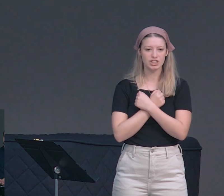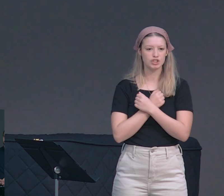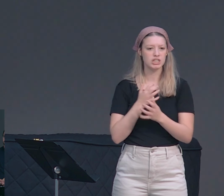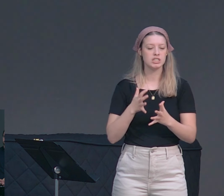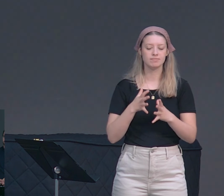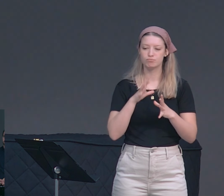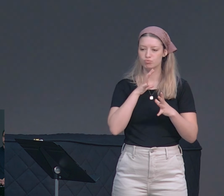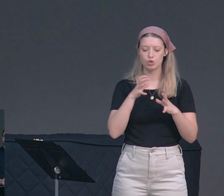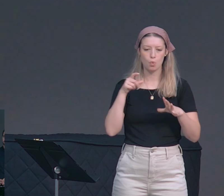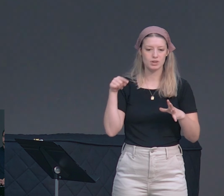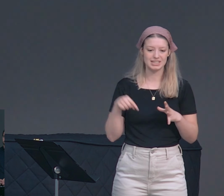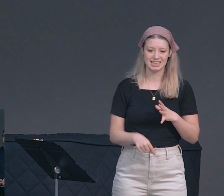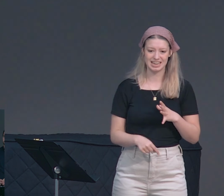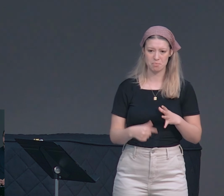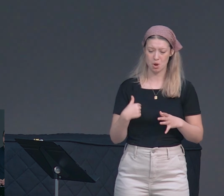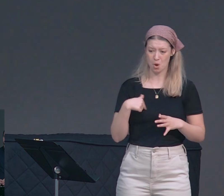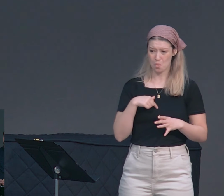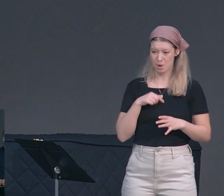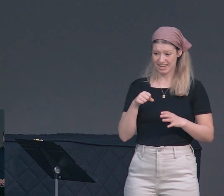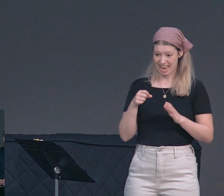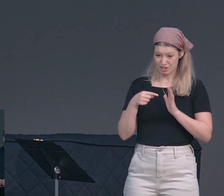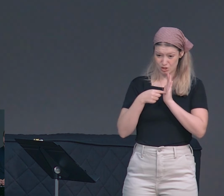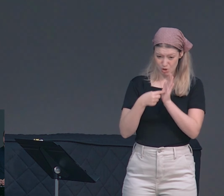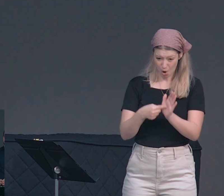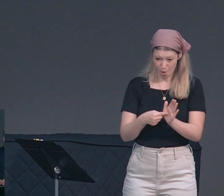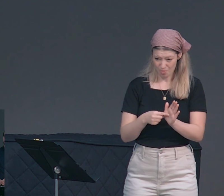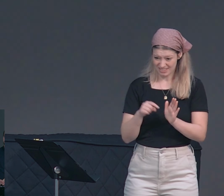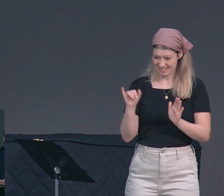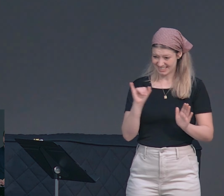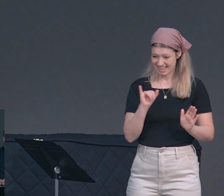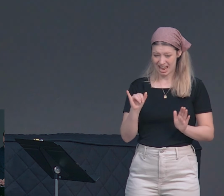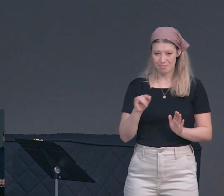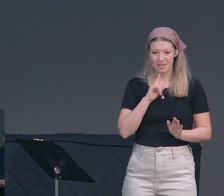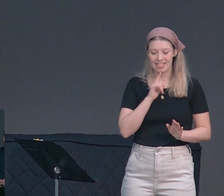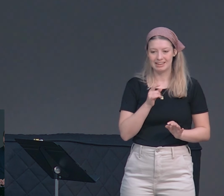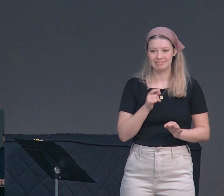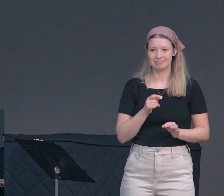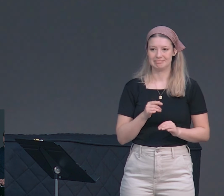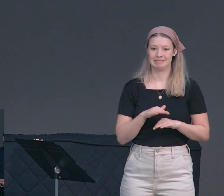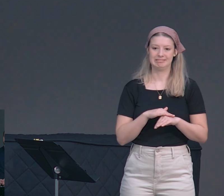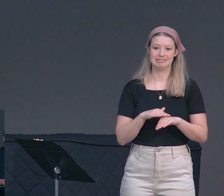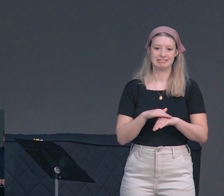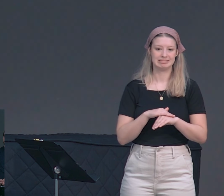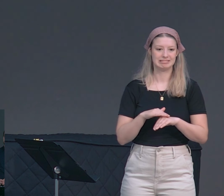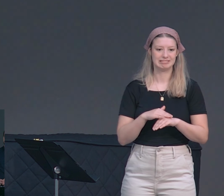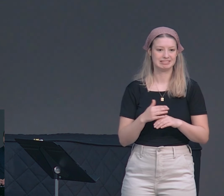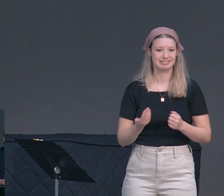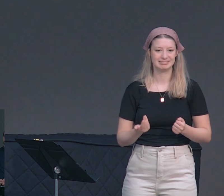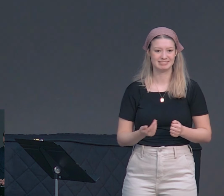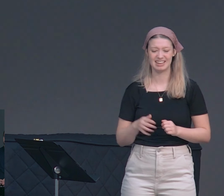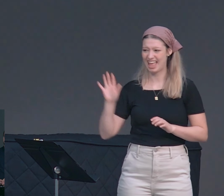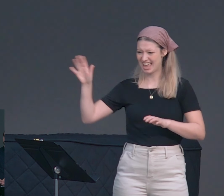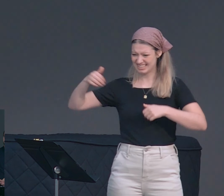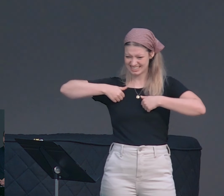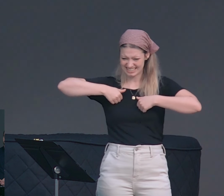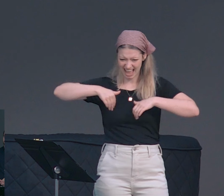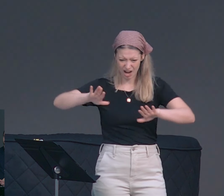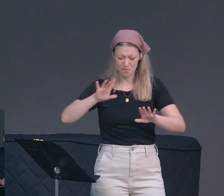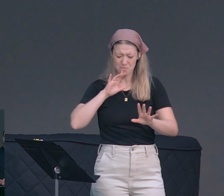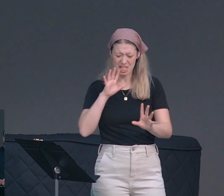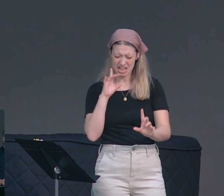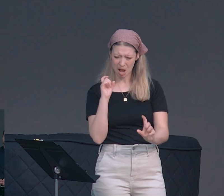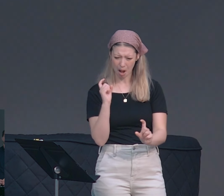only display shadows of its realities. Love so sacrificially complex that